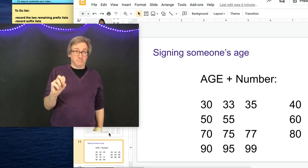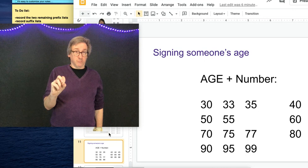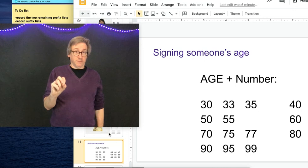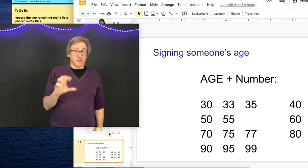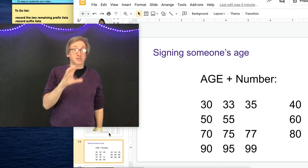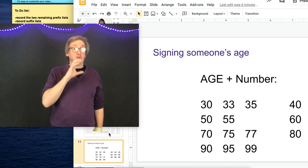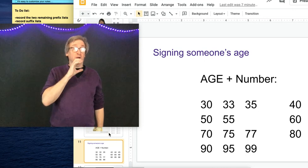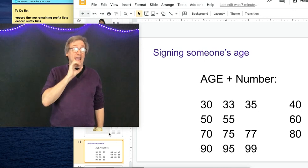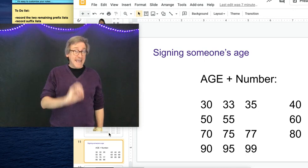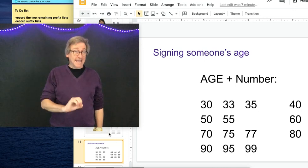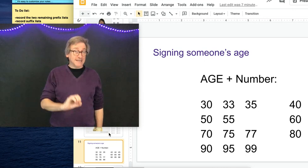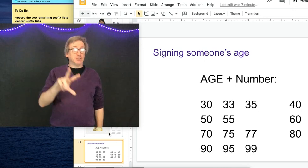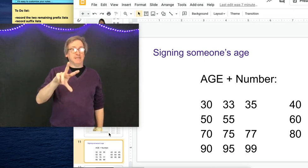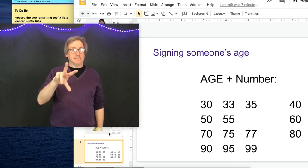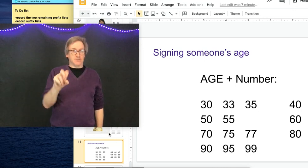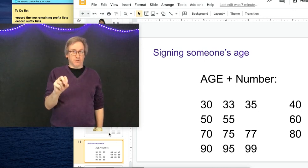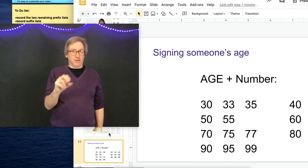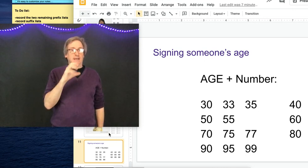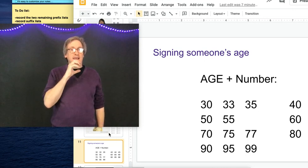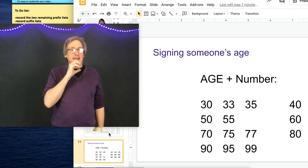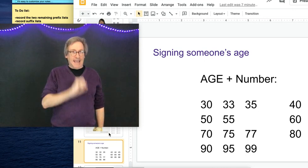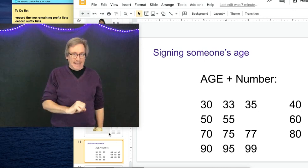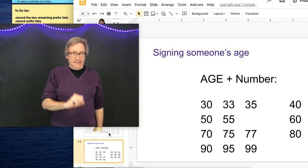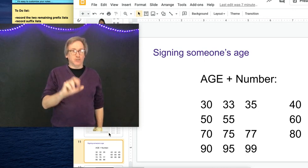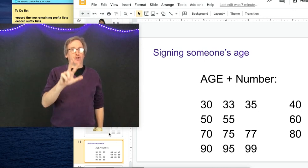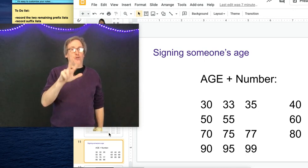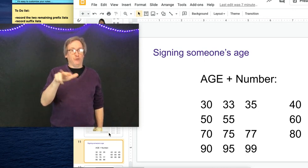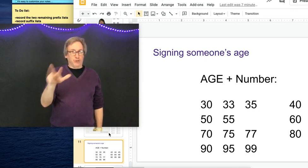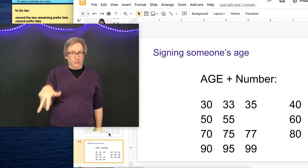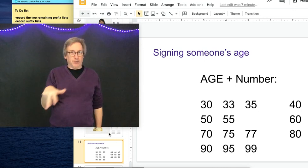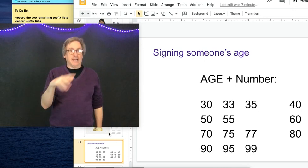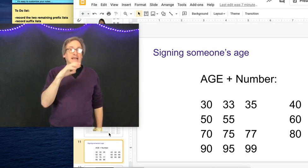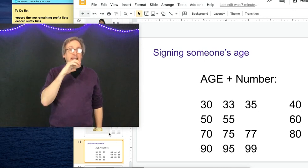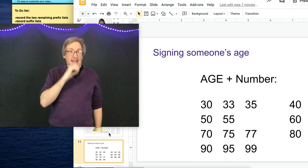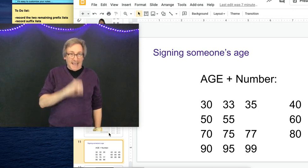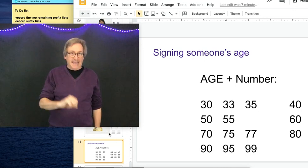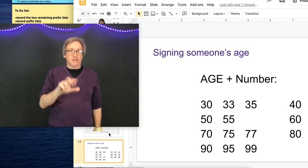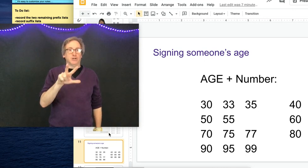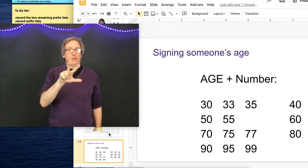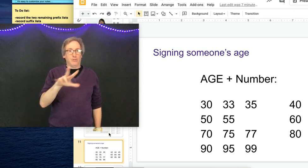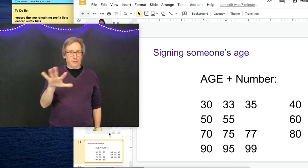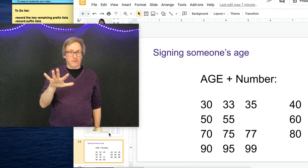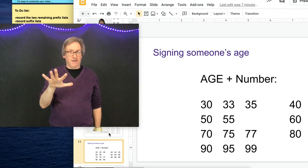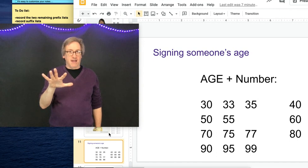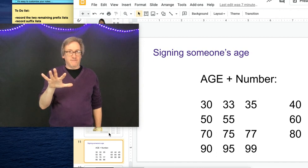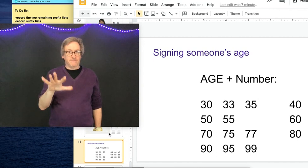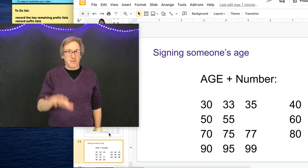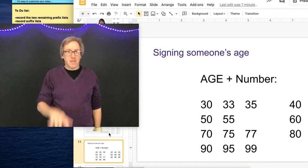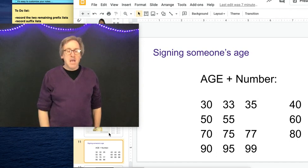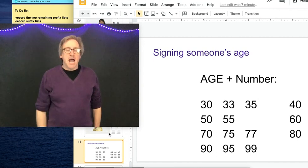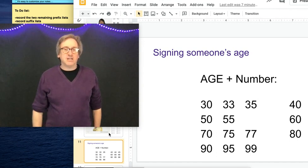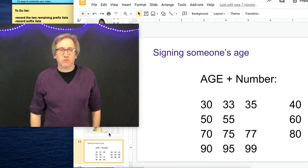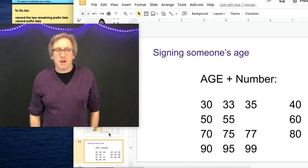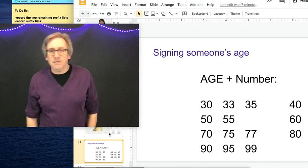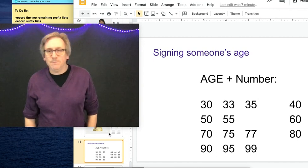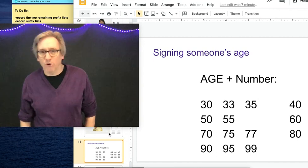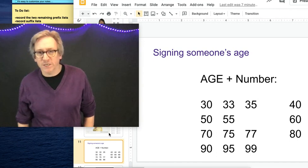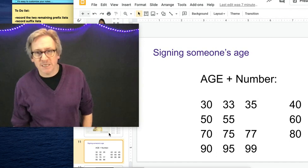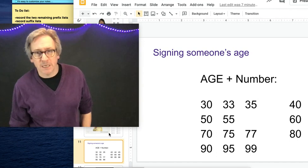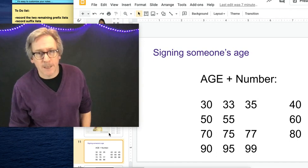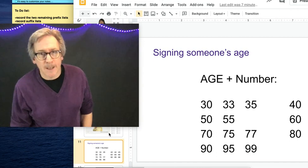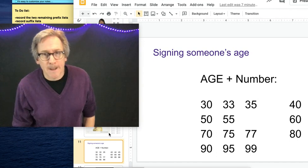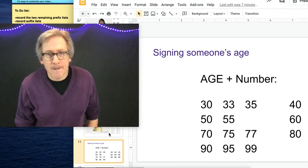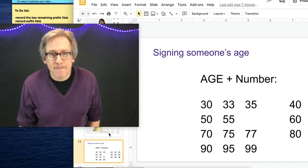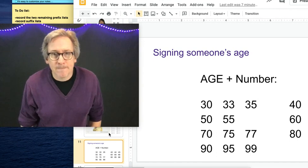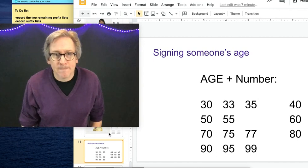it. So age is 30, age 33, age 35. I tried to